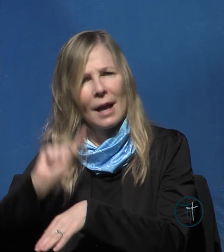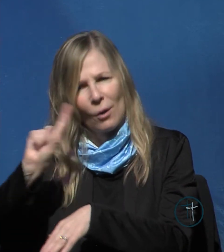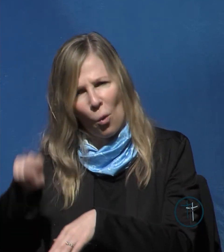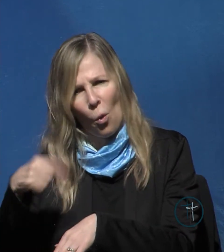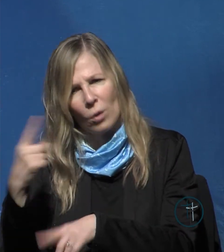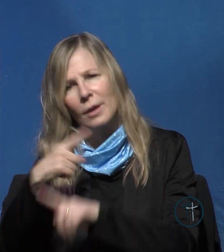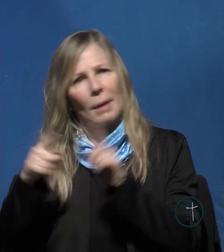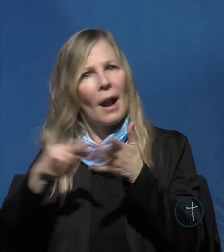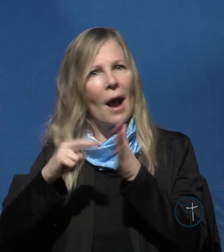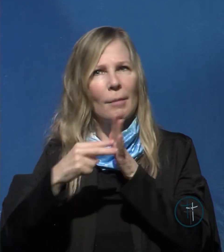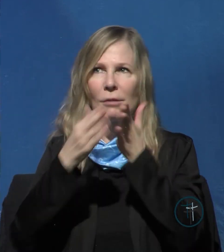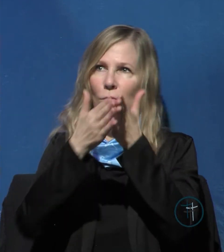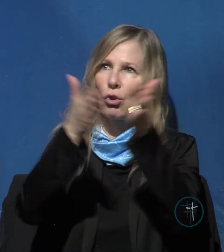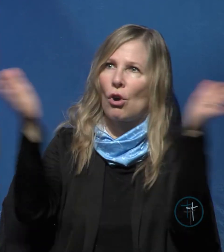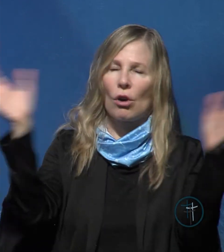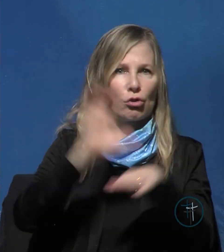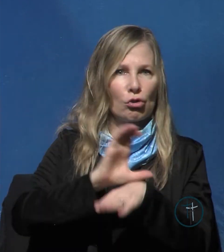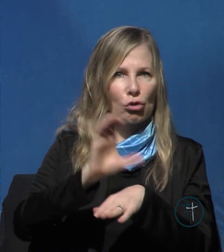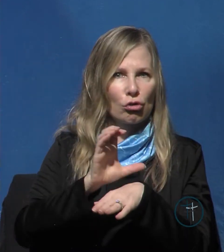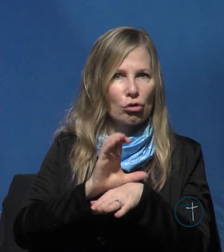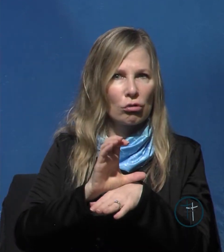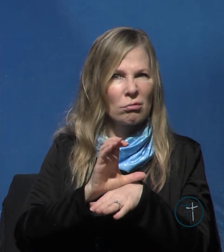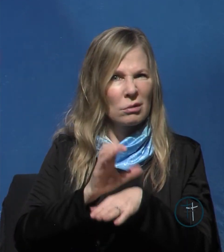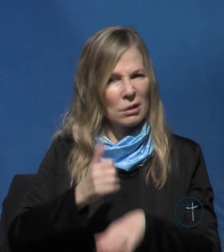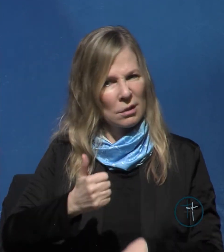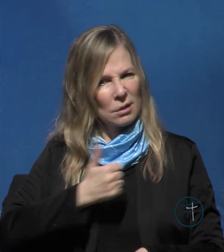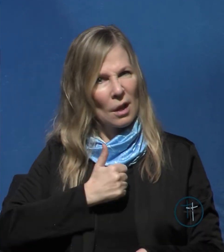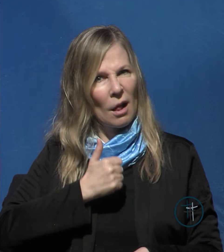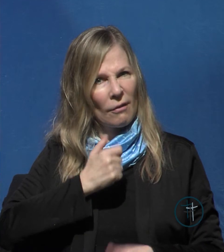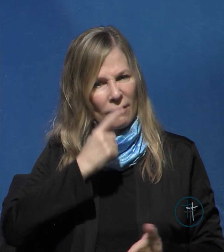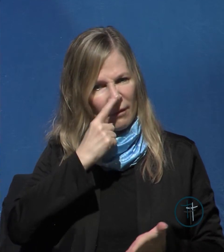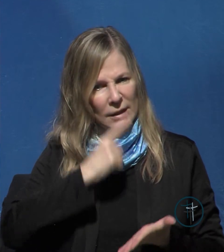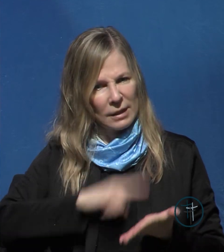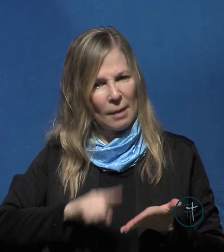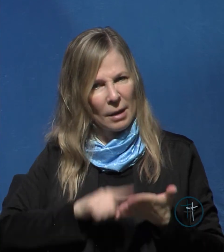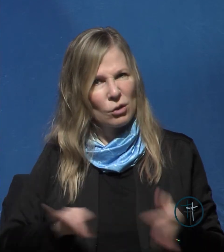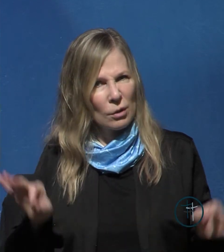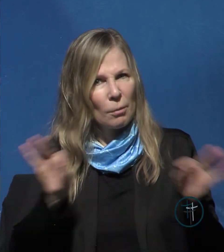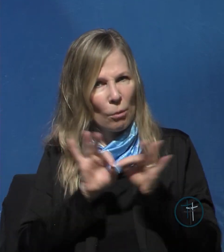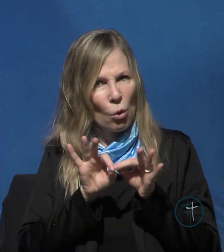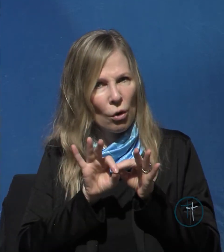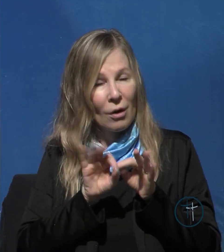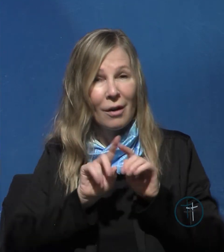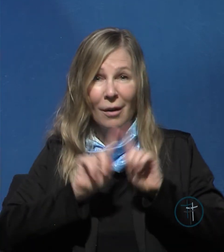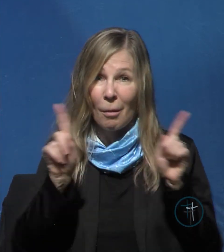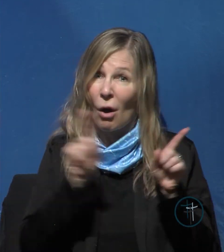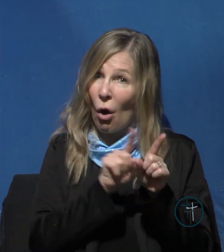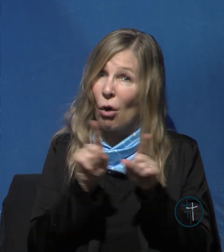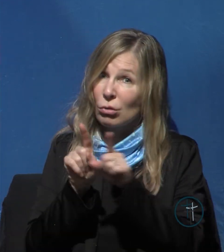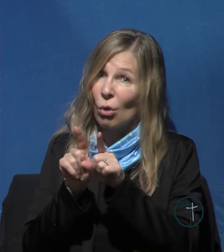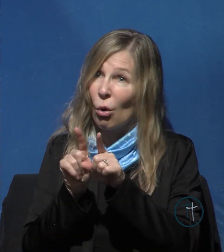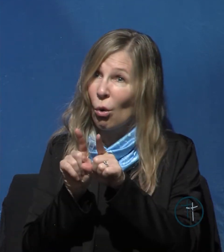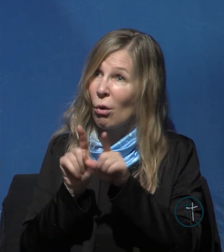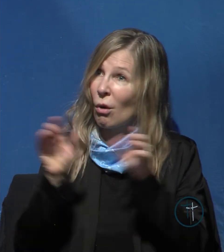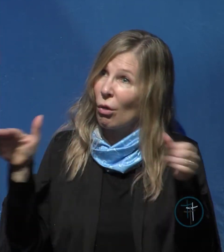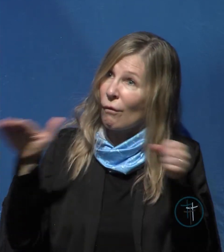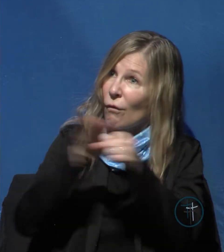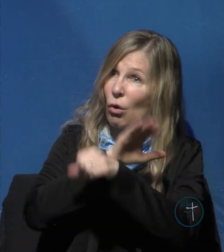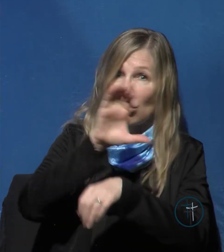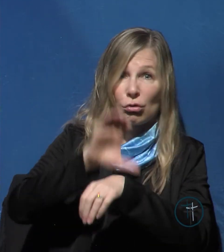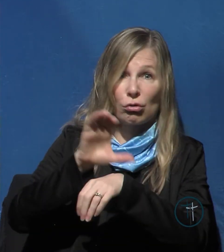fact, when I said we could do a self-examination, part of it was personal, but part of it is looking at the church as a whole.